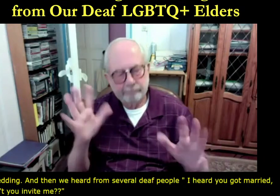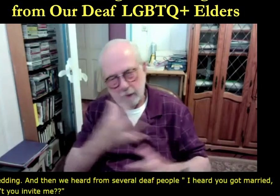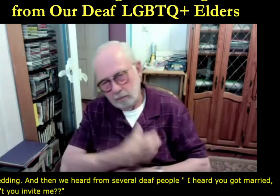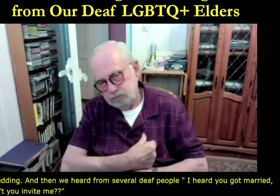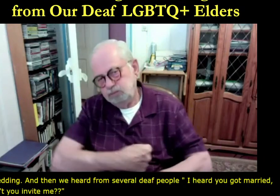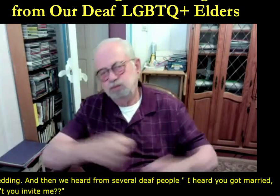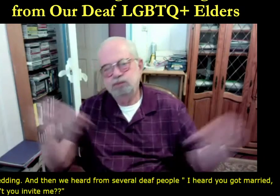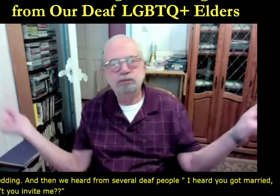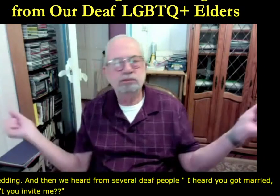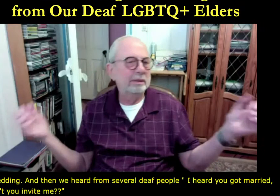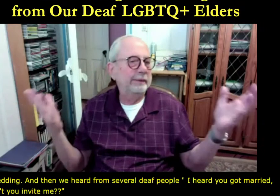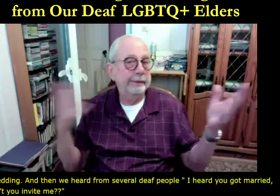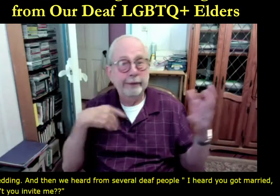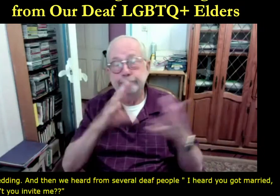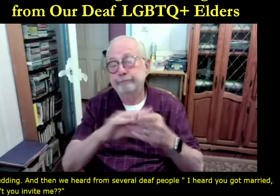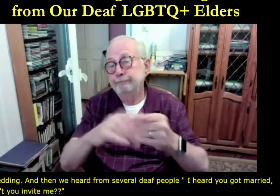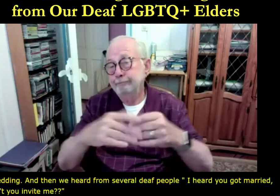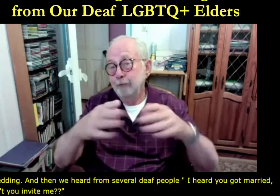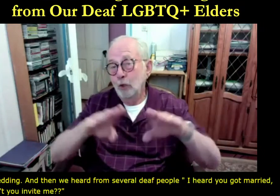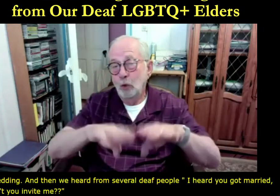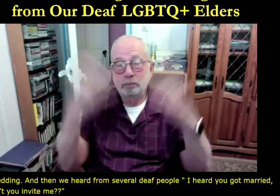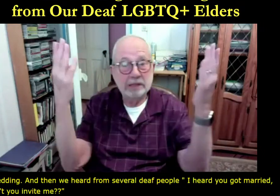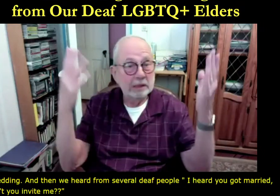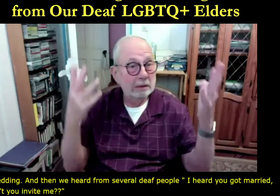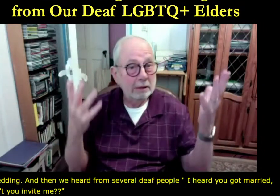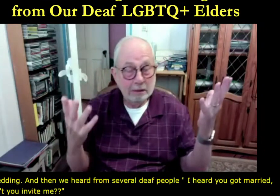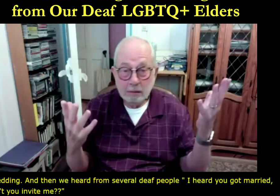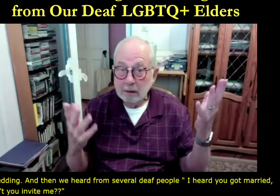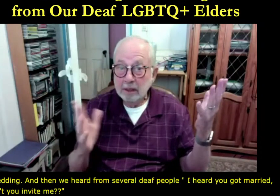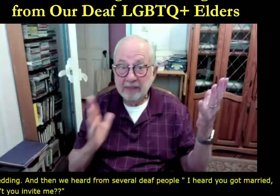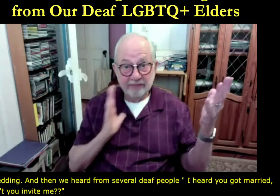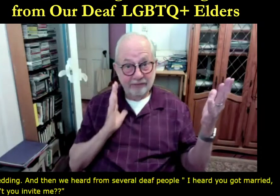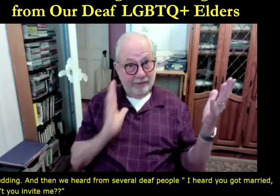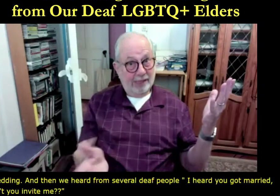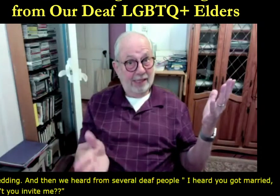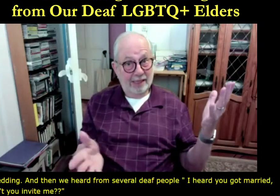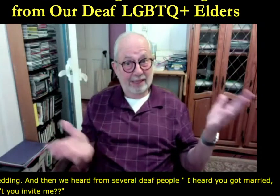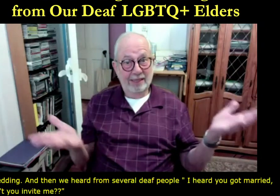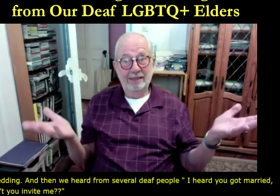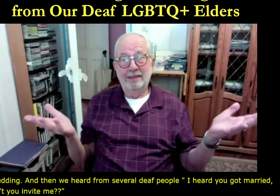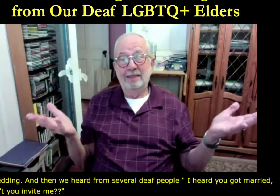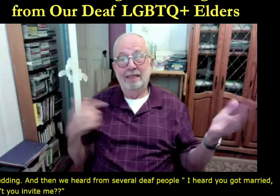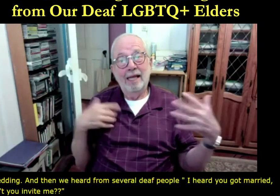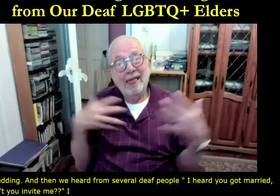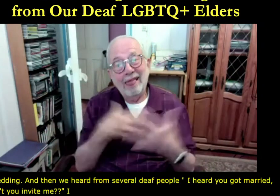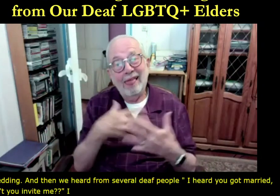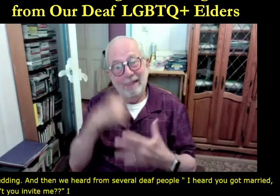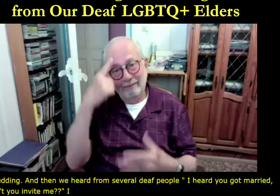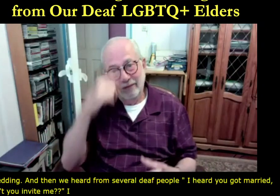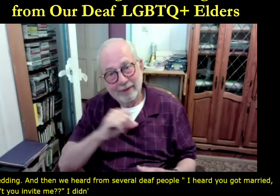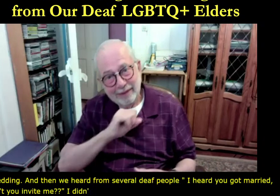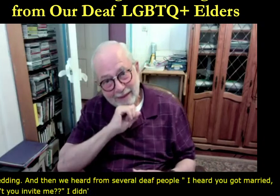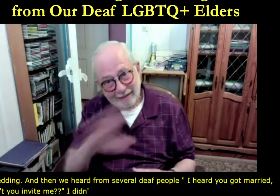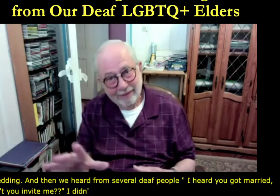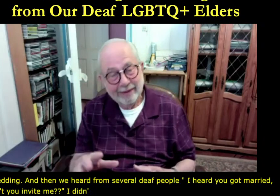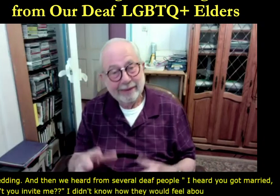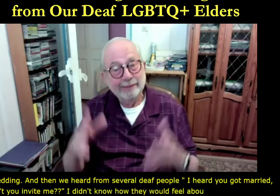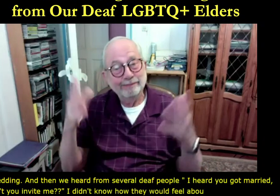so finally i totally came out i was all out in the open i thought great i don't know